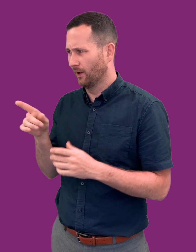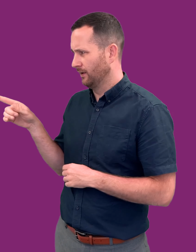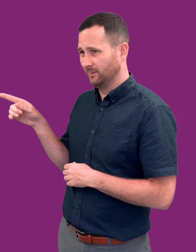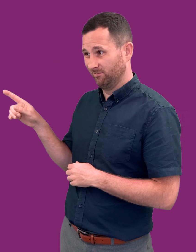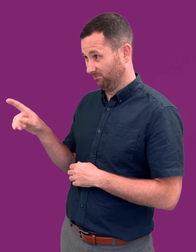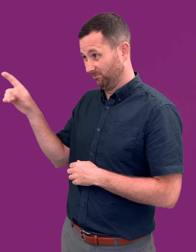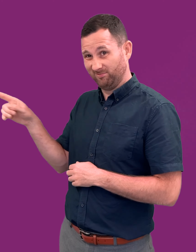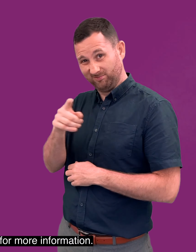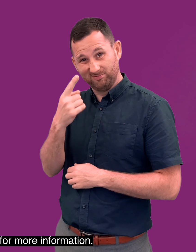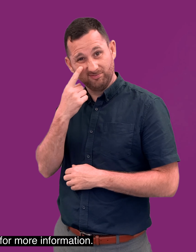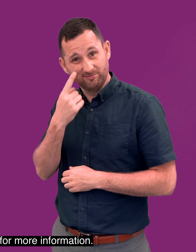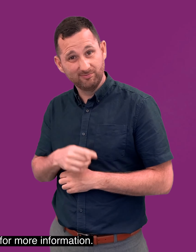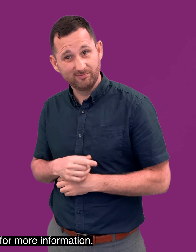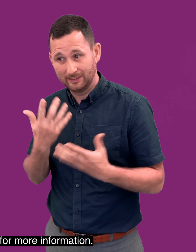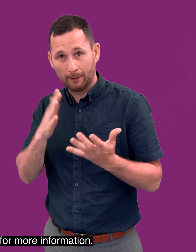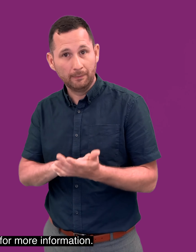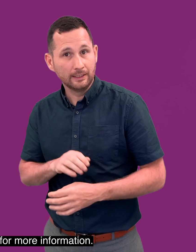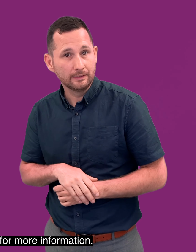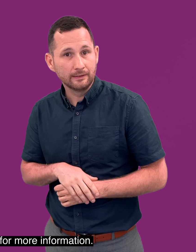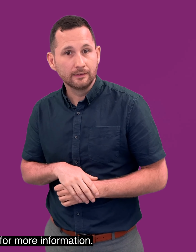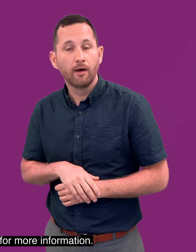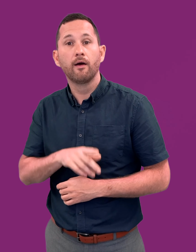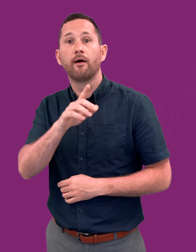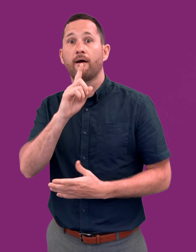Look at the website for more information.